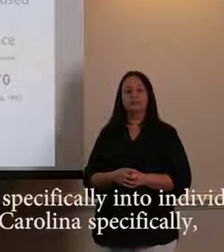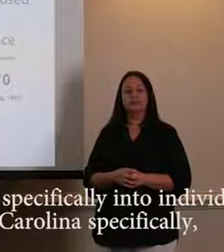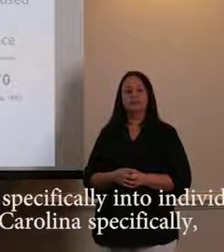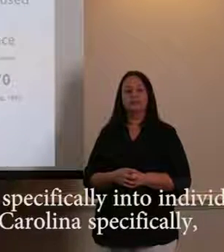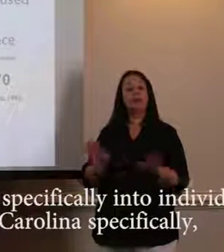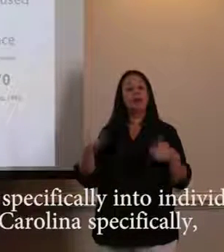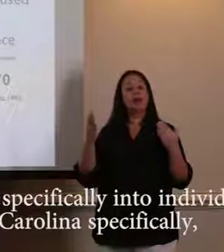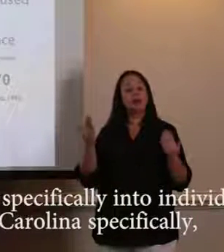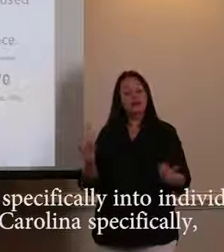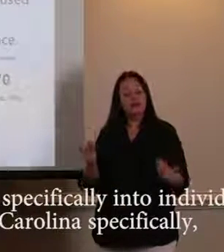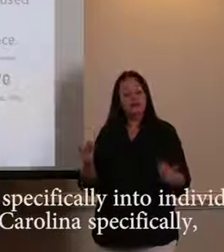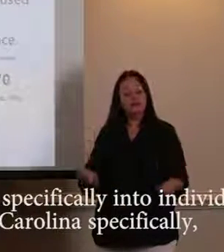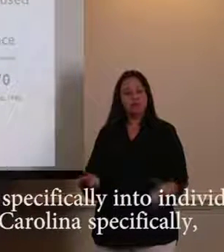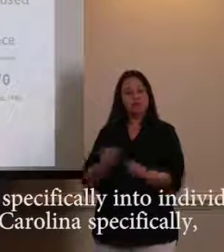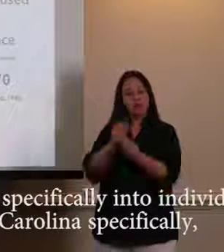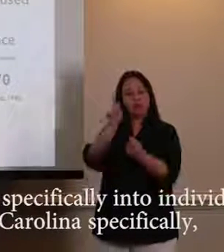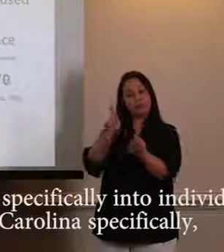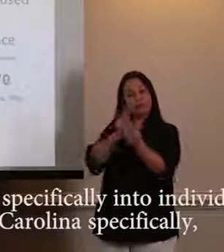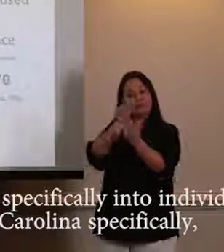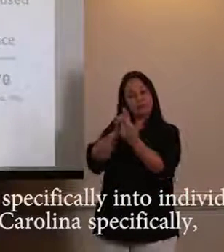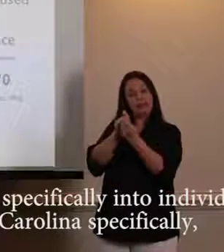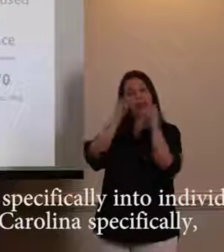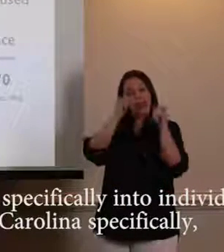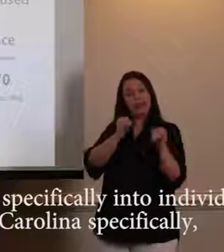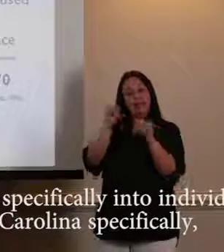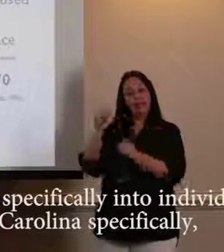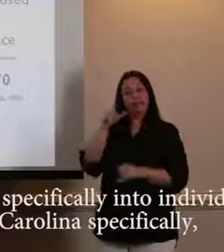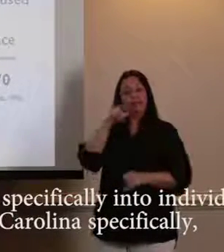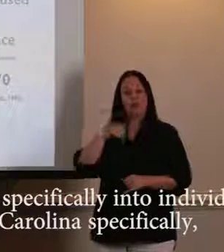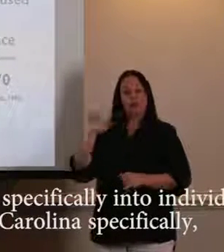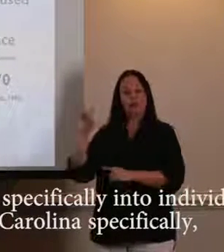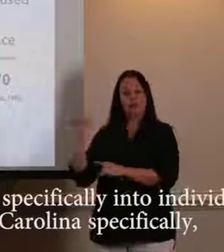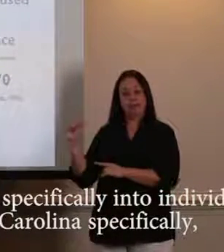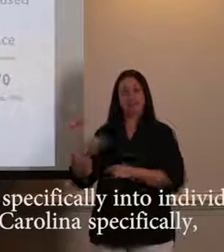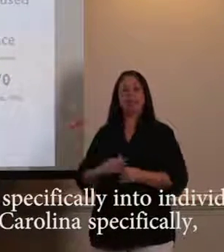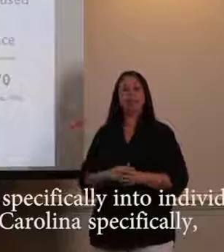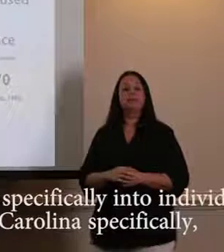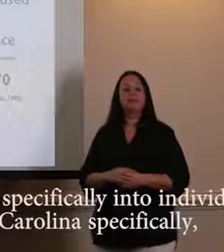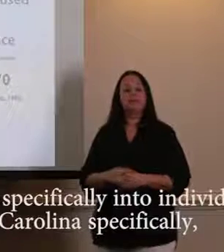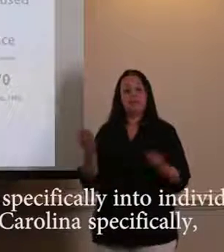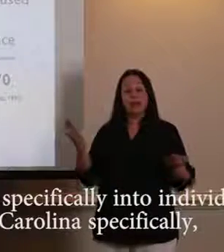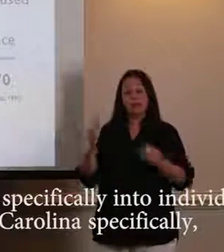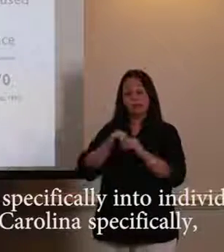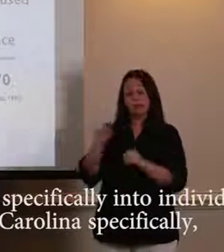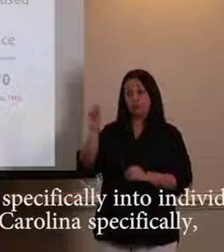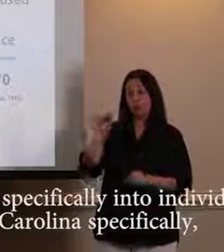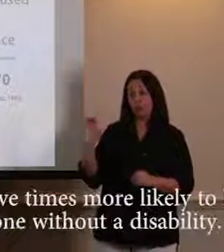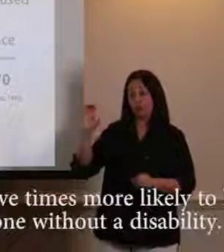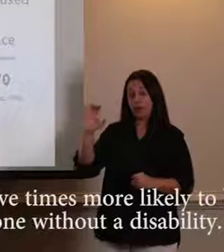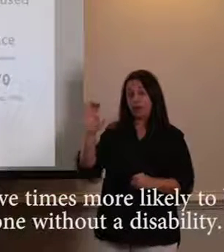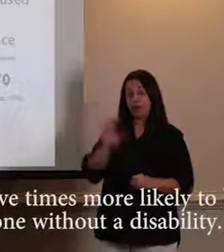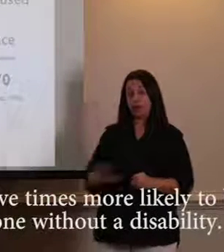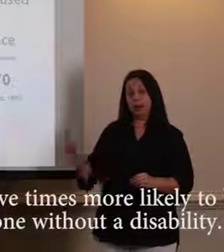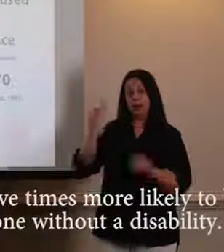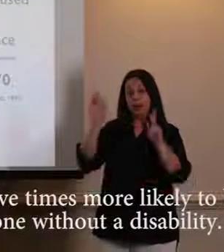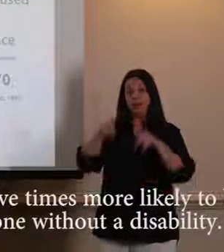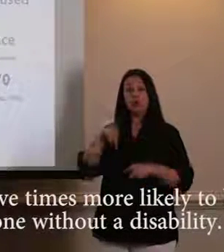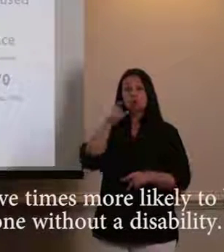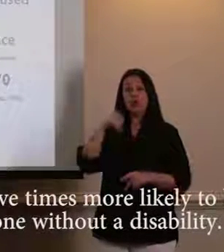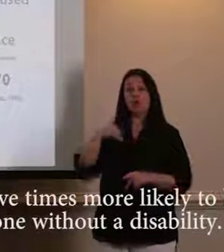Now we're going to get more specifically into individuals with disabilities. So in North Carolina specifically, a person with a disability